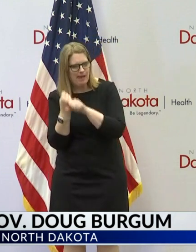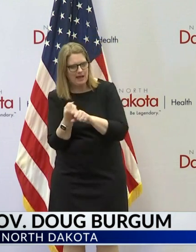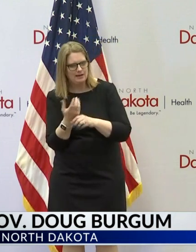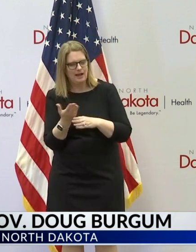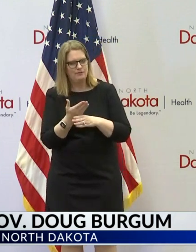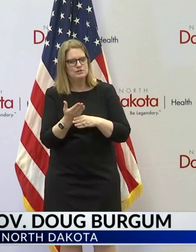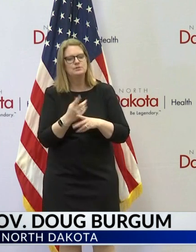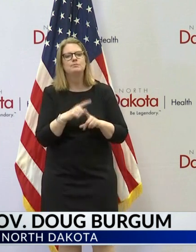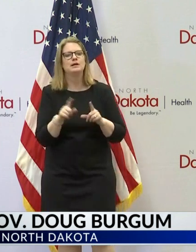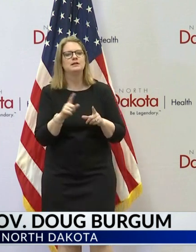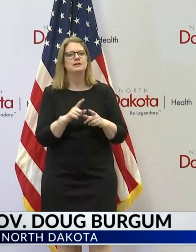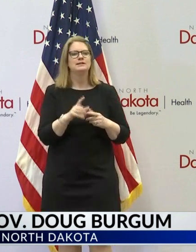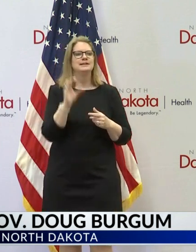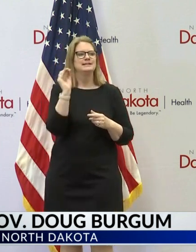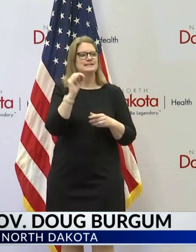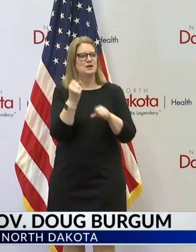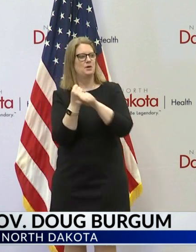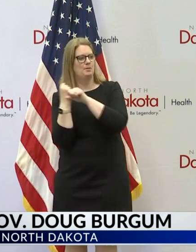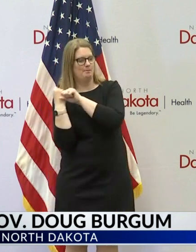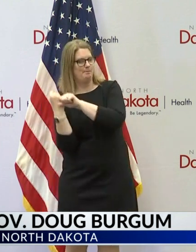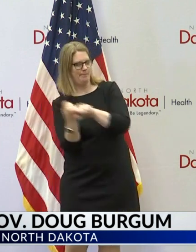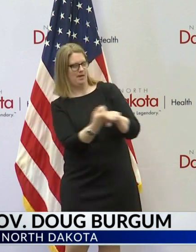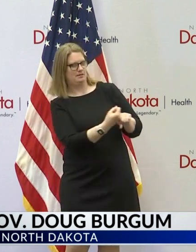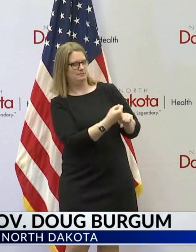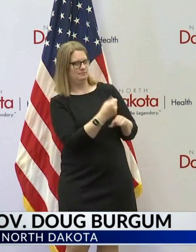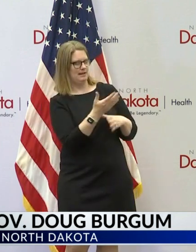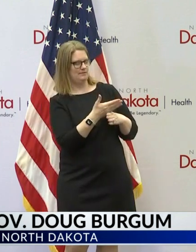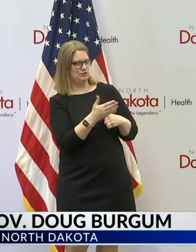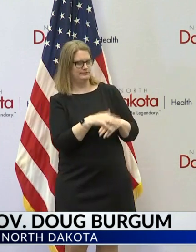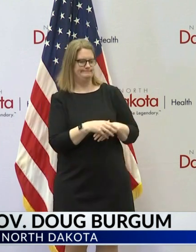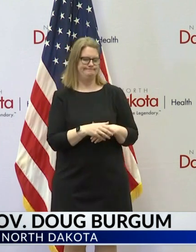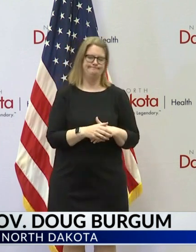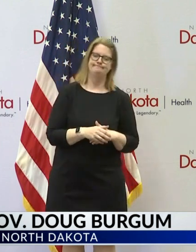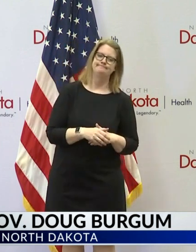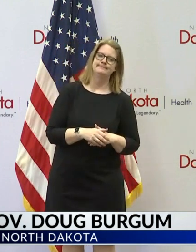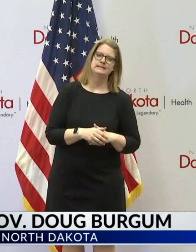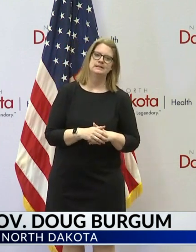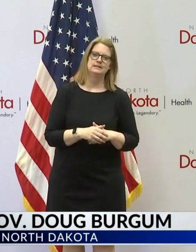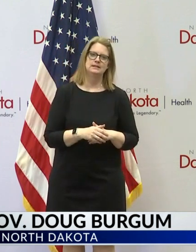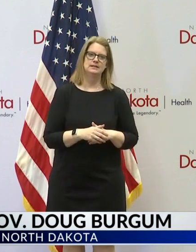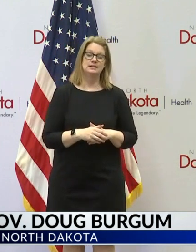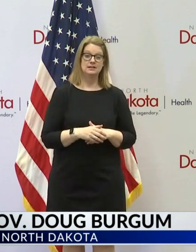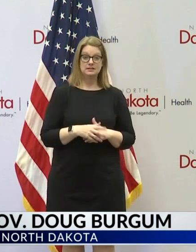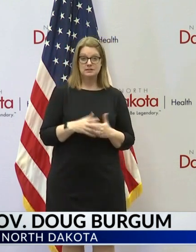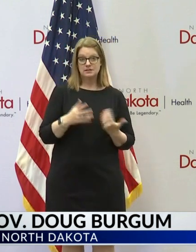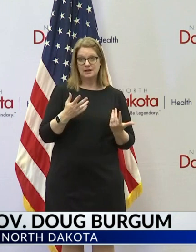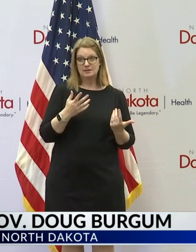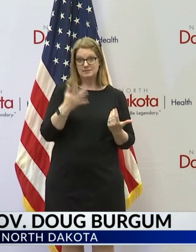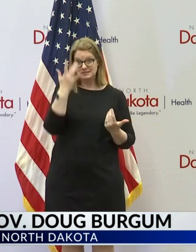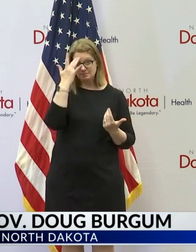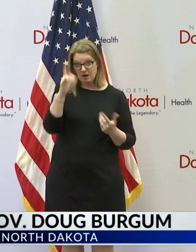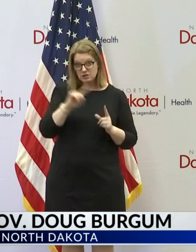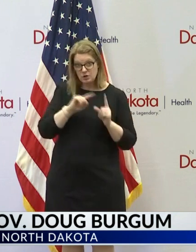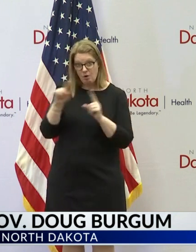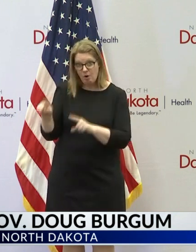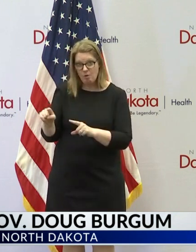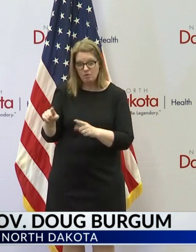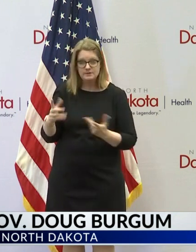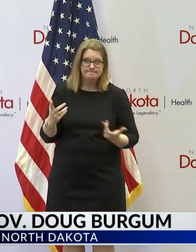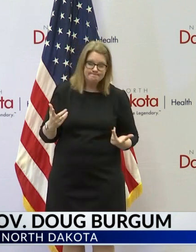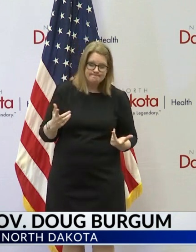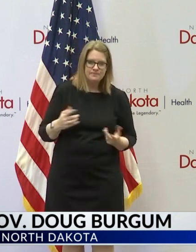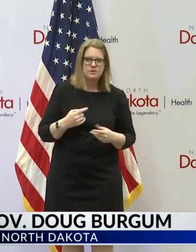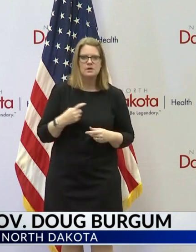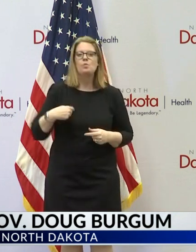This is one where you want to have a 0 batting average. So far, so good. When you say why not smart to go there, I think again we